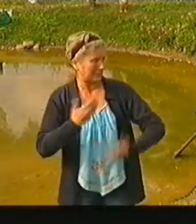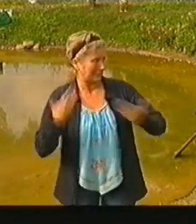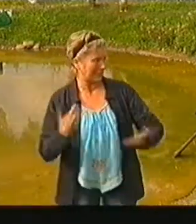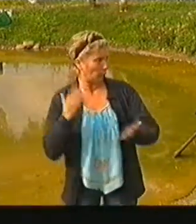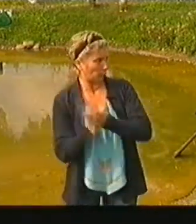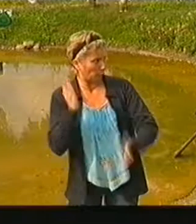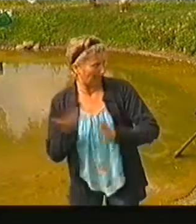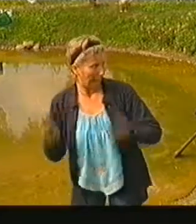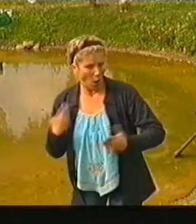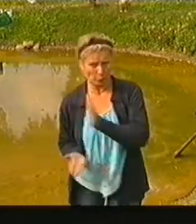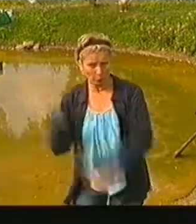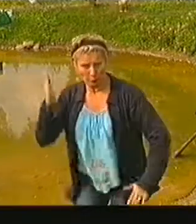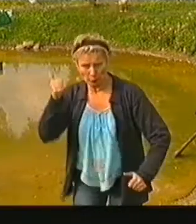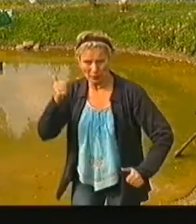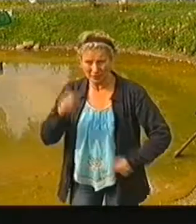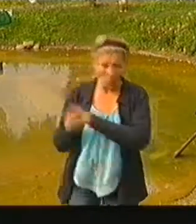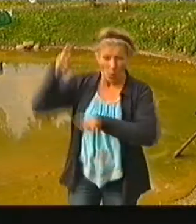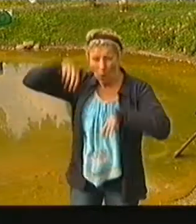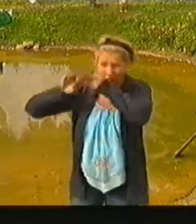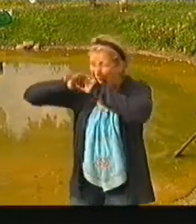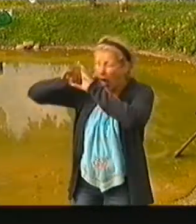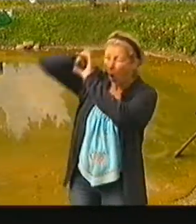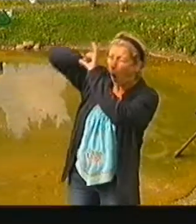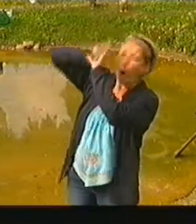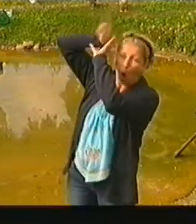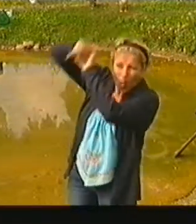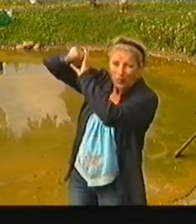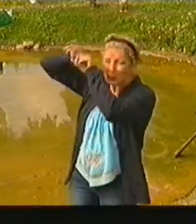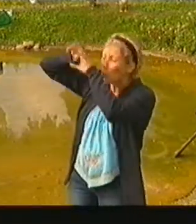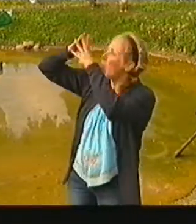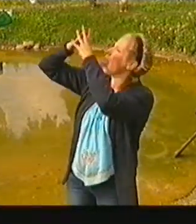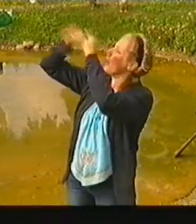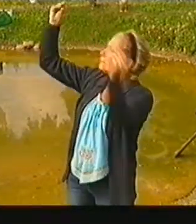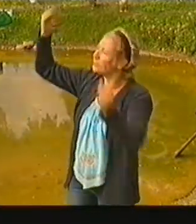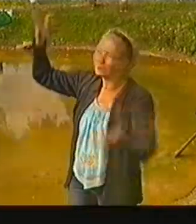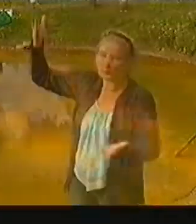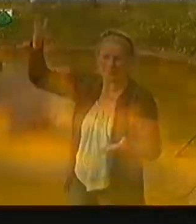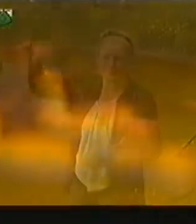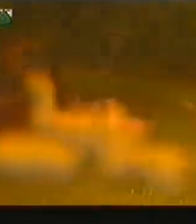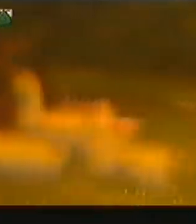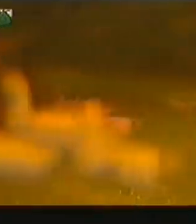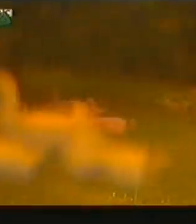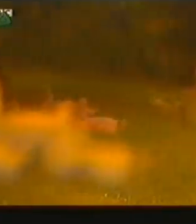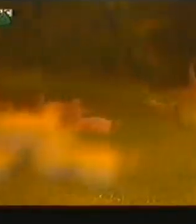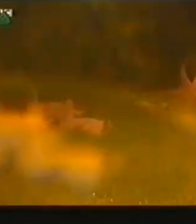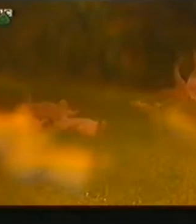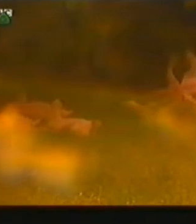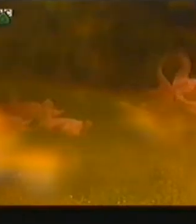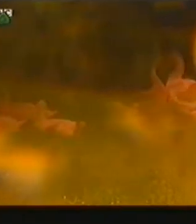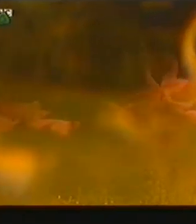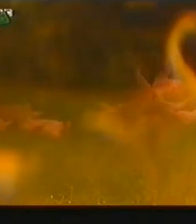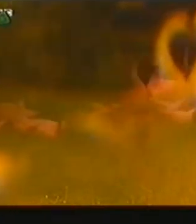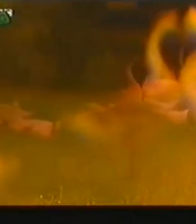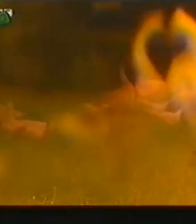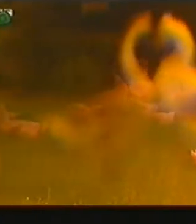said the small badger. "Right away, sir. Thank you, sir." And he scrambled quickly back through the hole in the roof and disappeared.